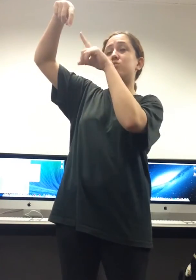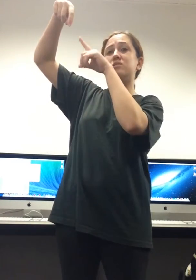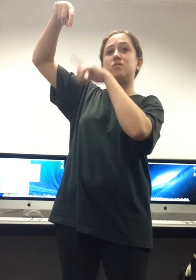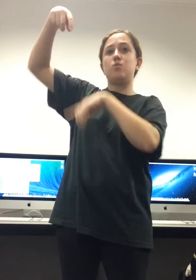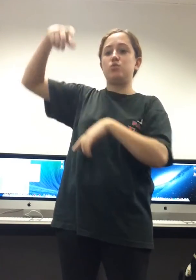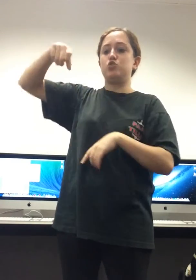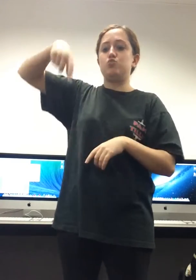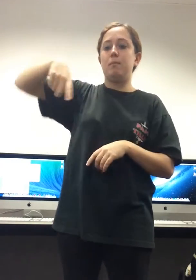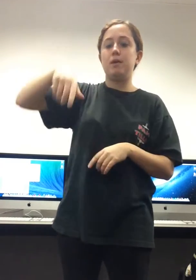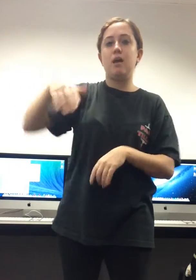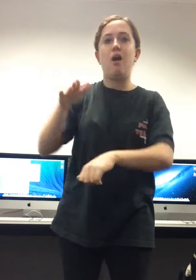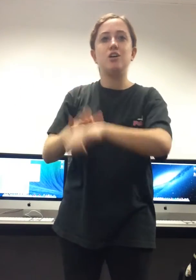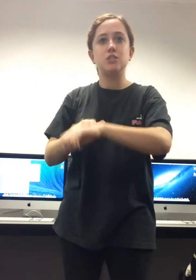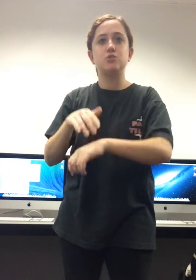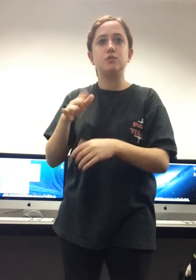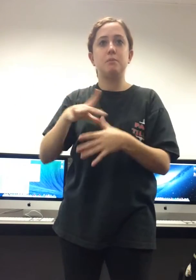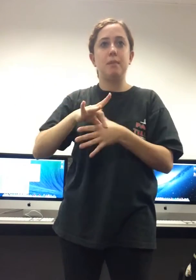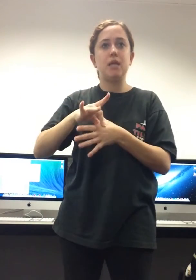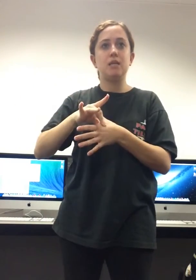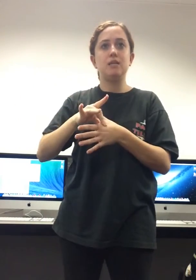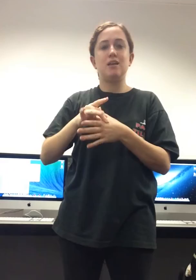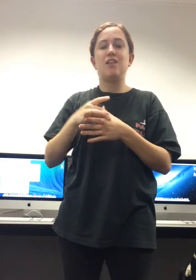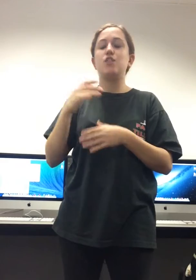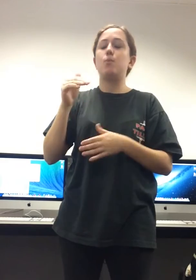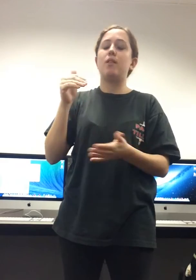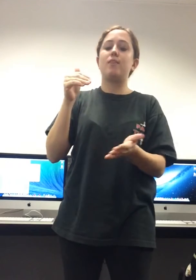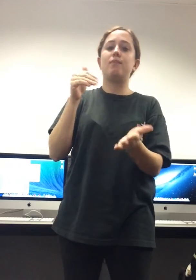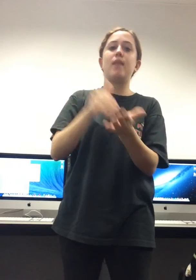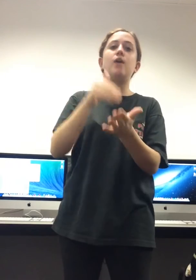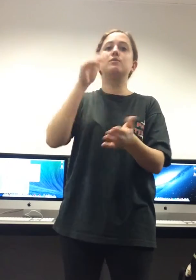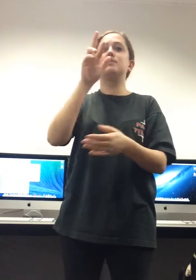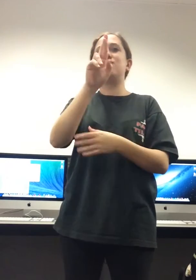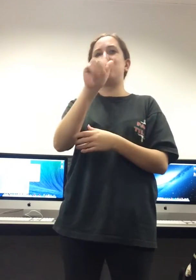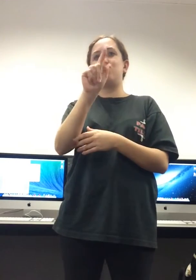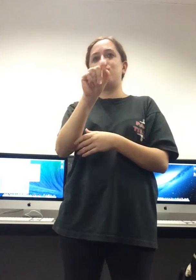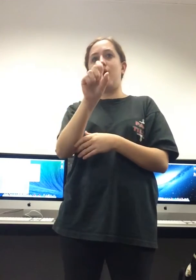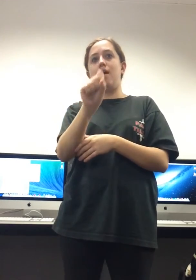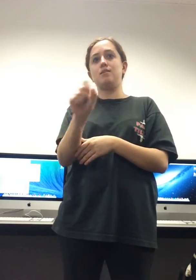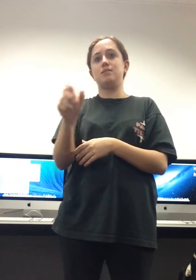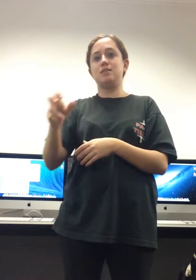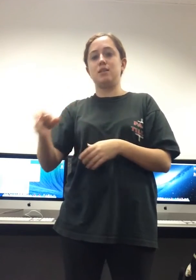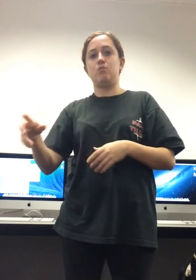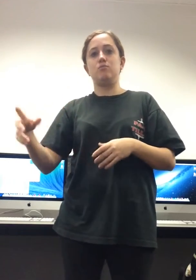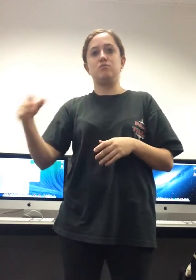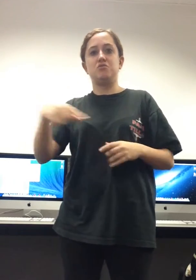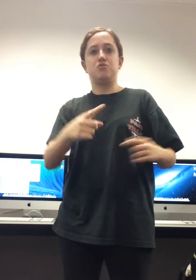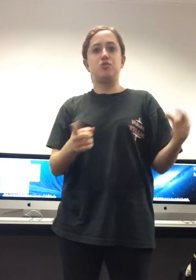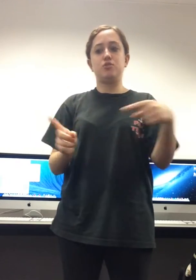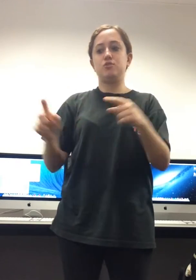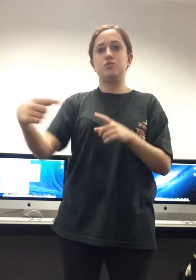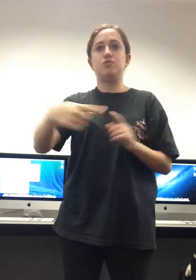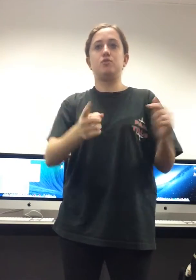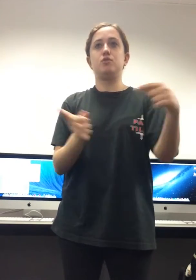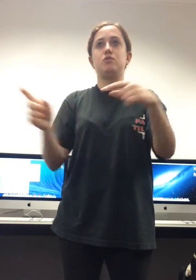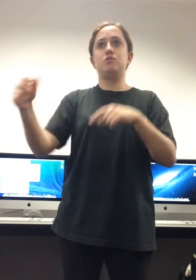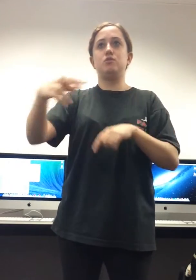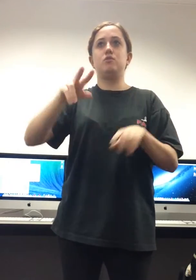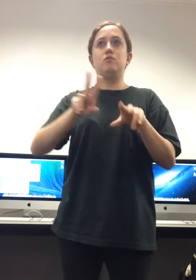And thousands of rats would race about on it. It was too dark in